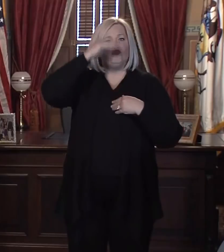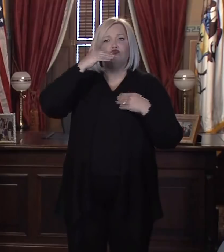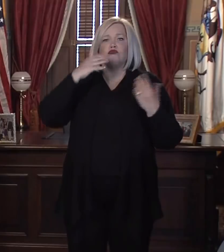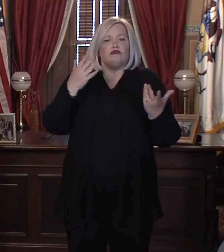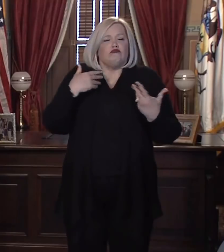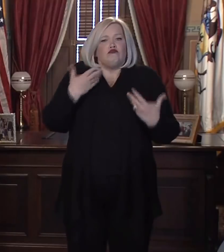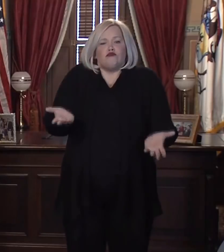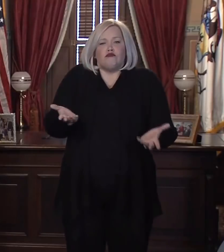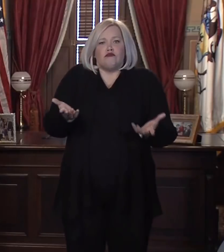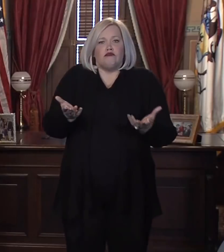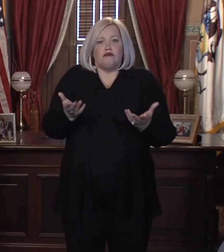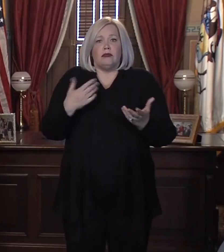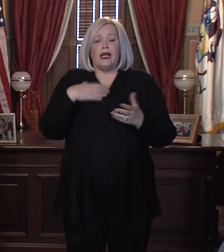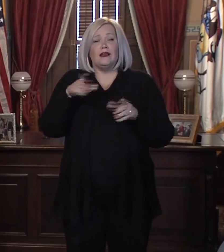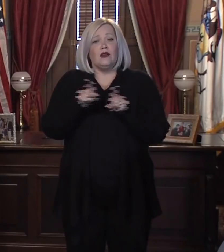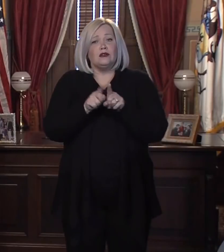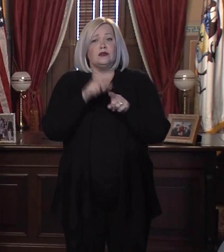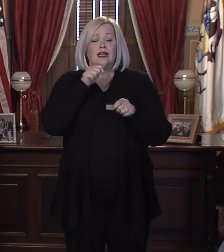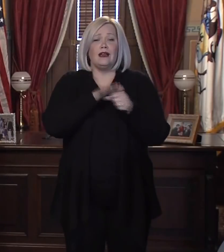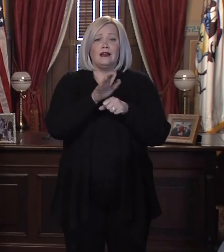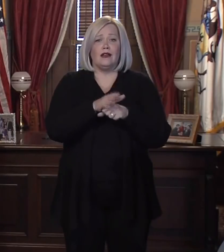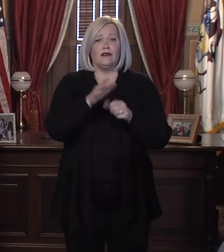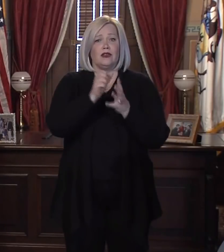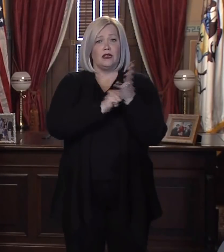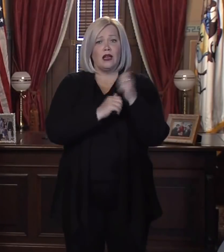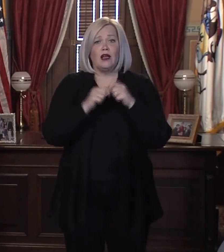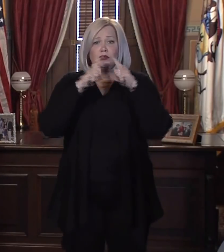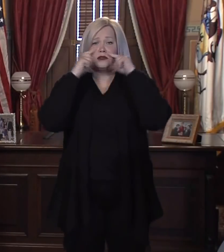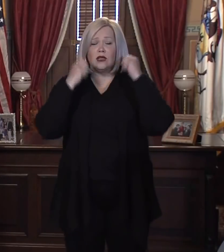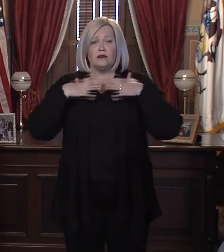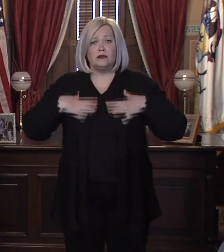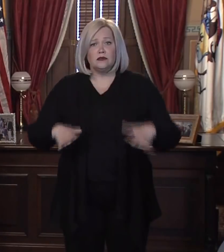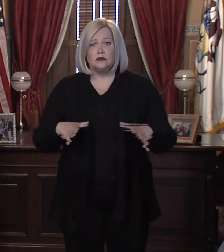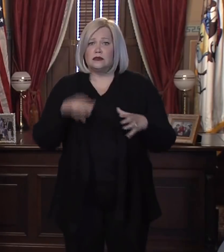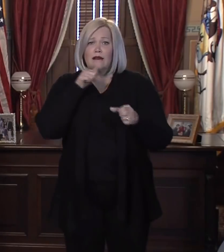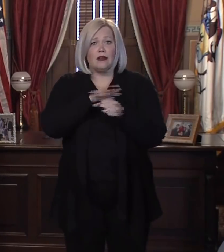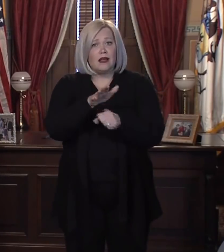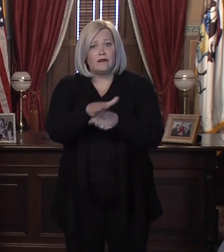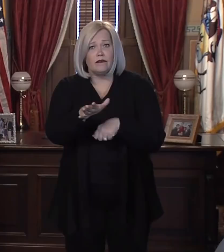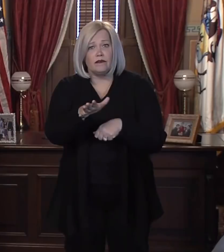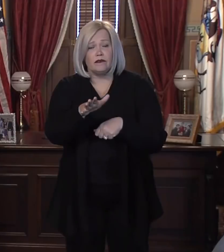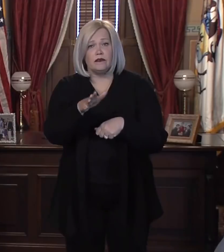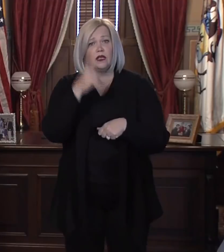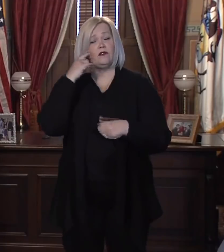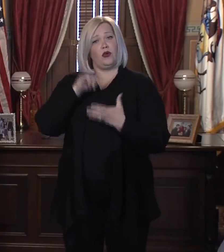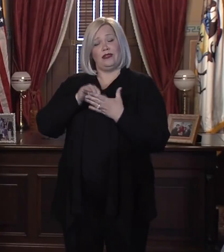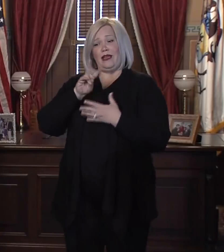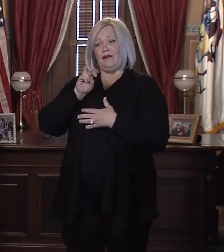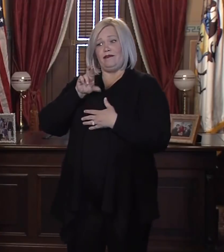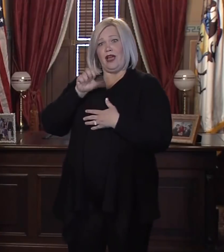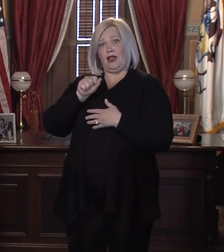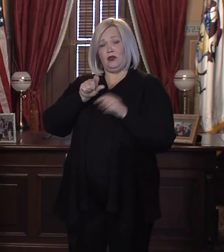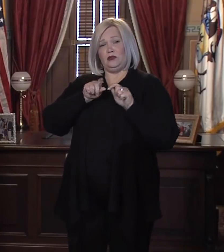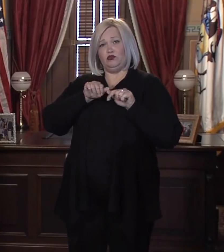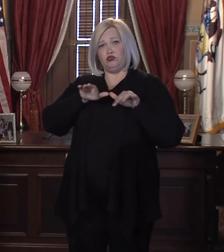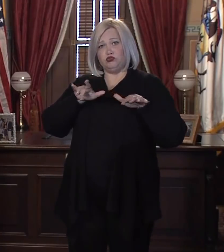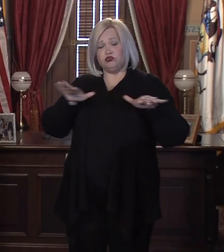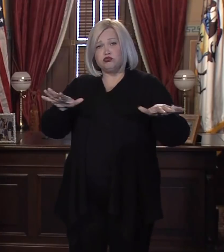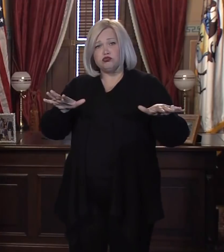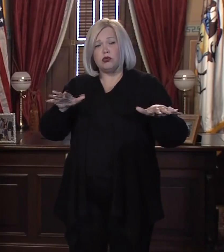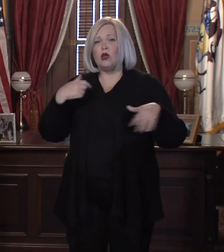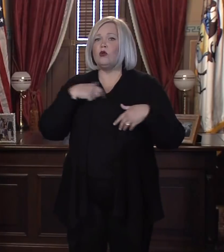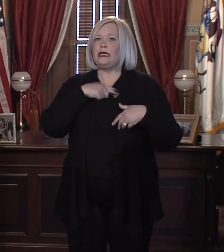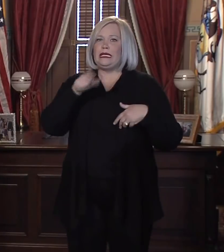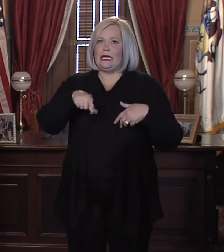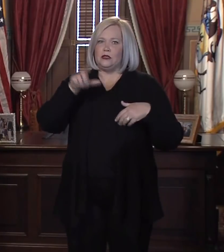masks and the gowns and the gloves. It's because of this virus that we have to take these extraordinary measures,